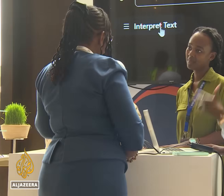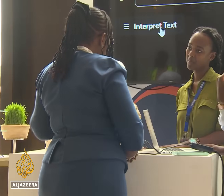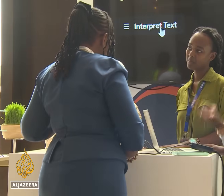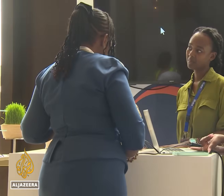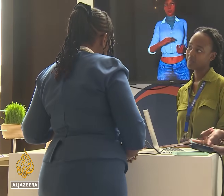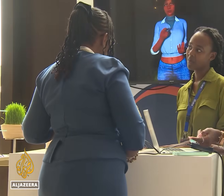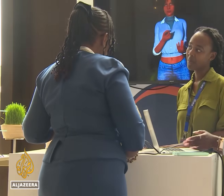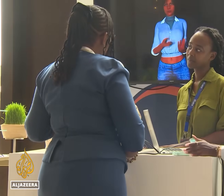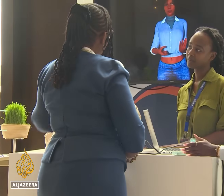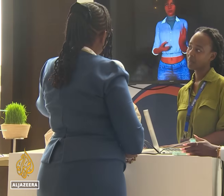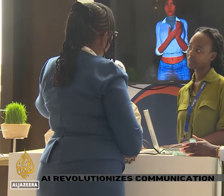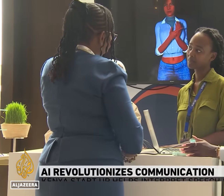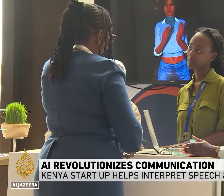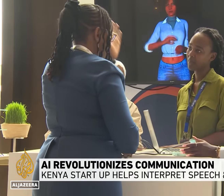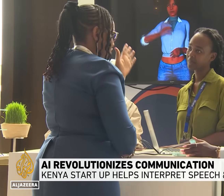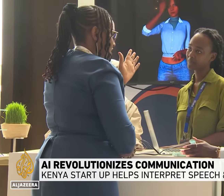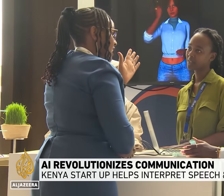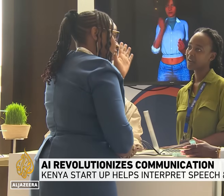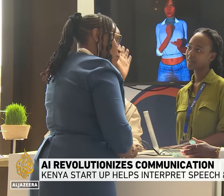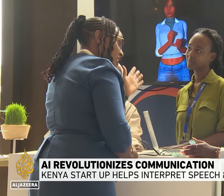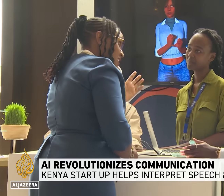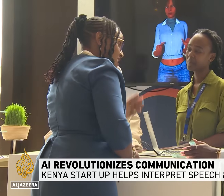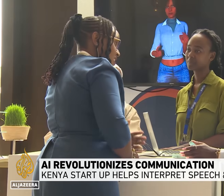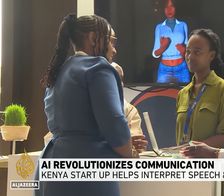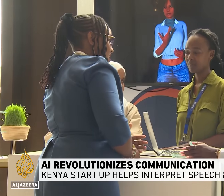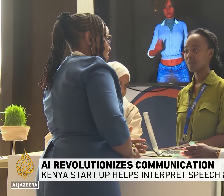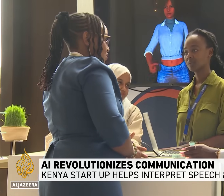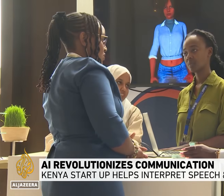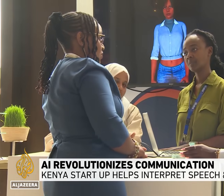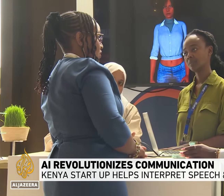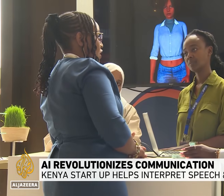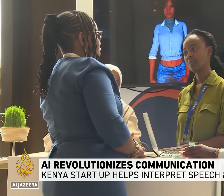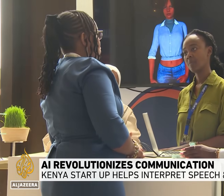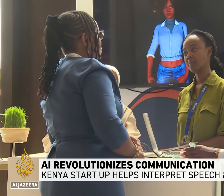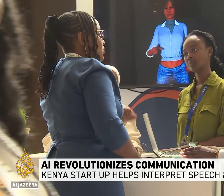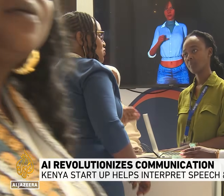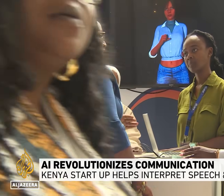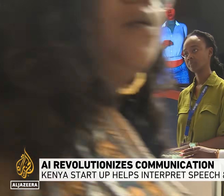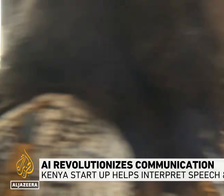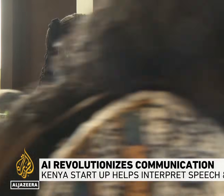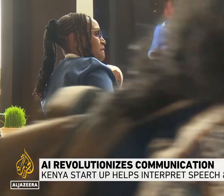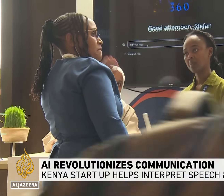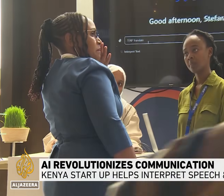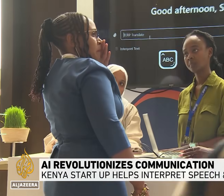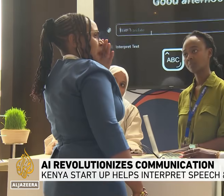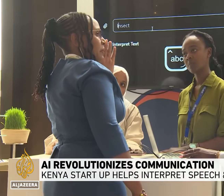Developers say their new platform could help millions of deaf people communicate directly with others who don't know sign language.